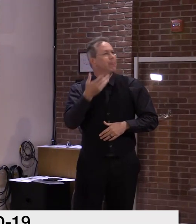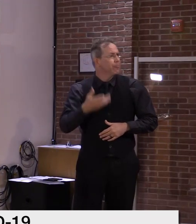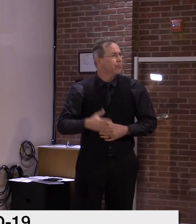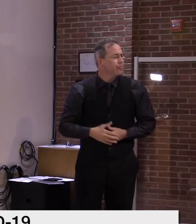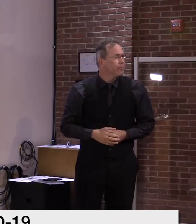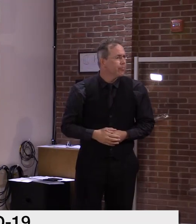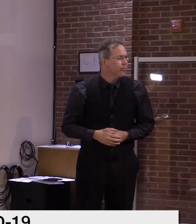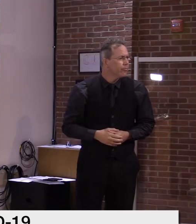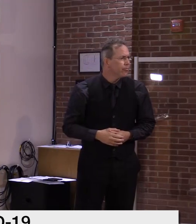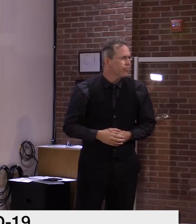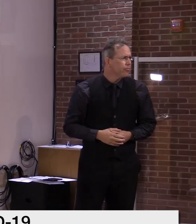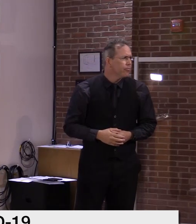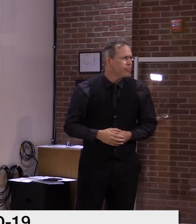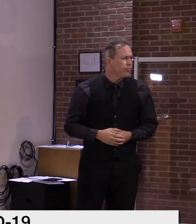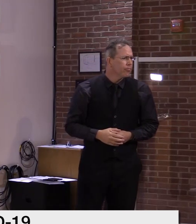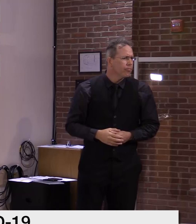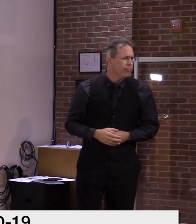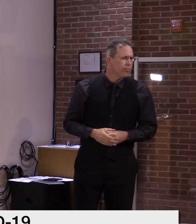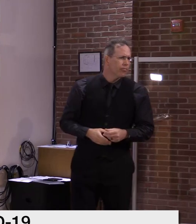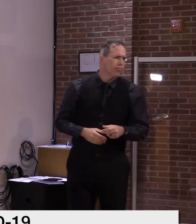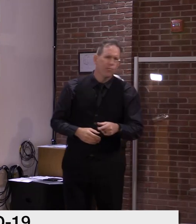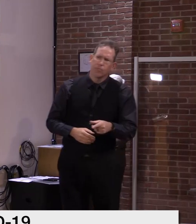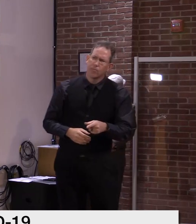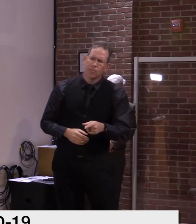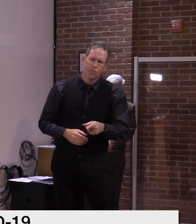Yes, given that, do you have